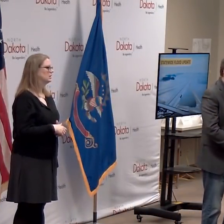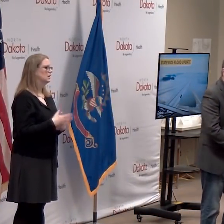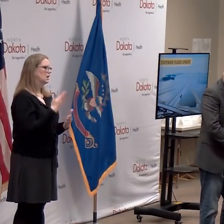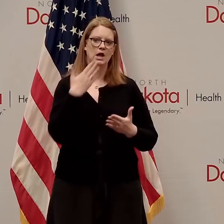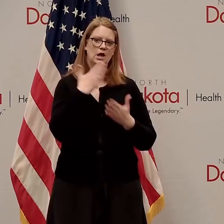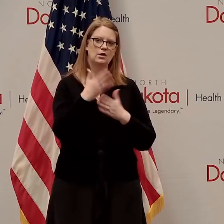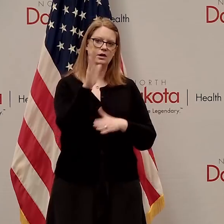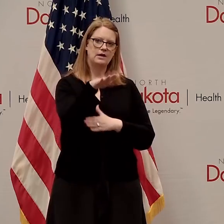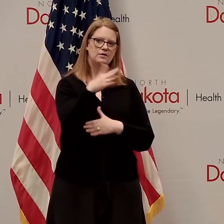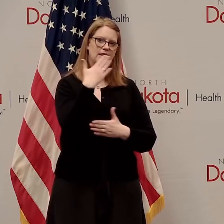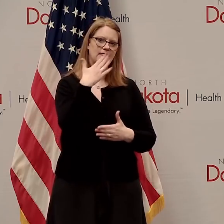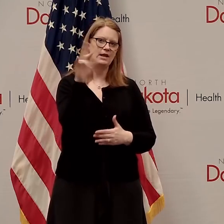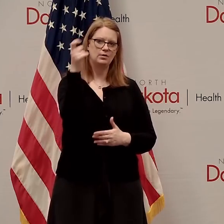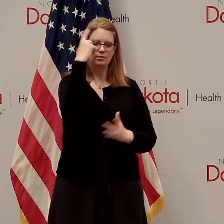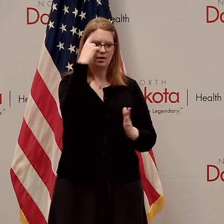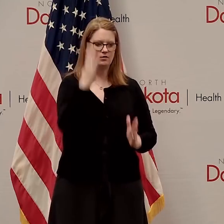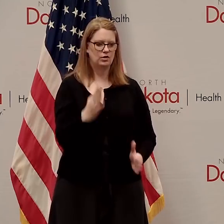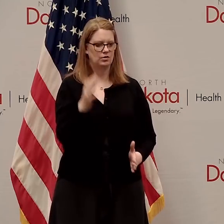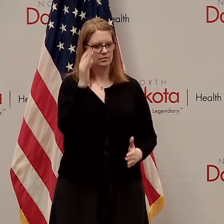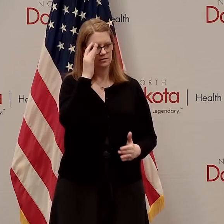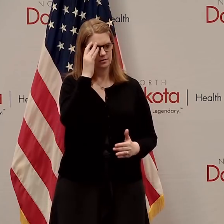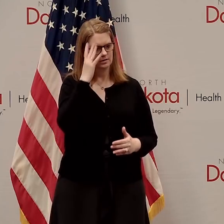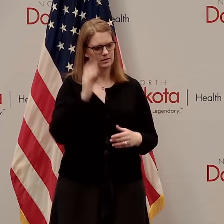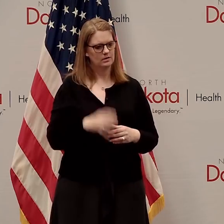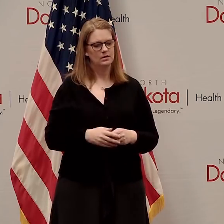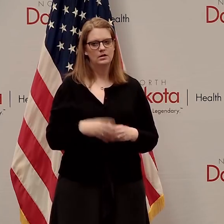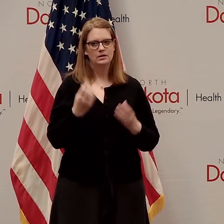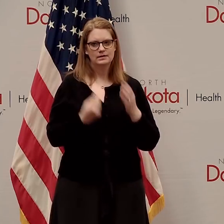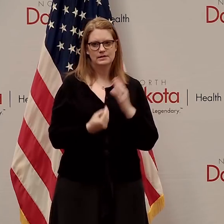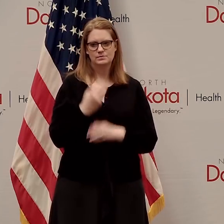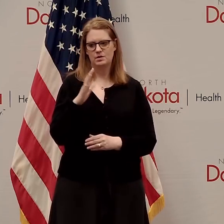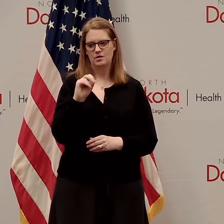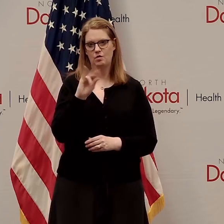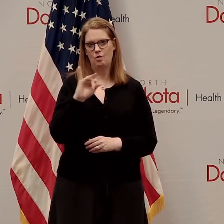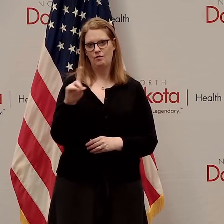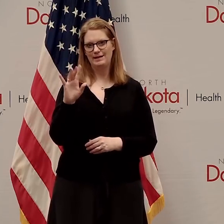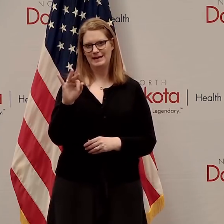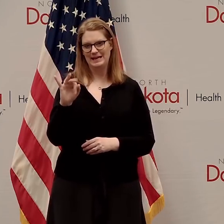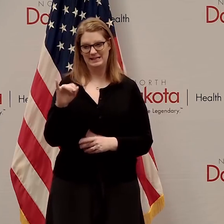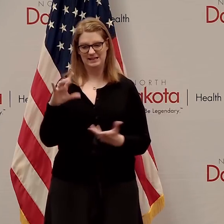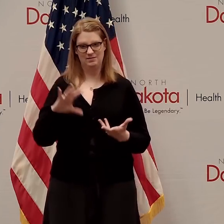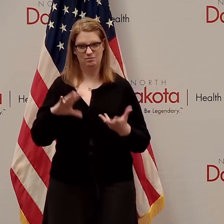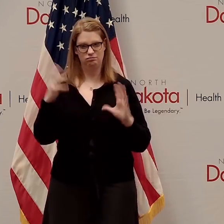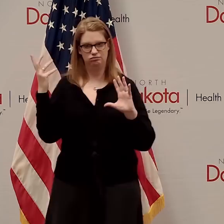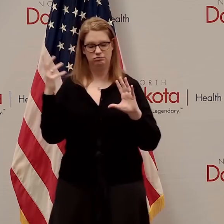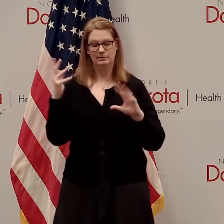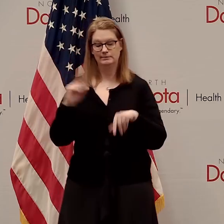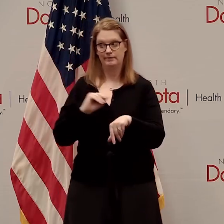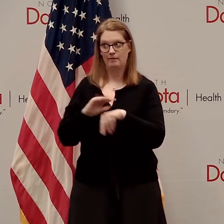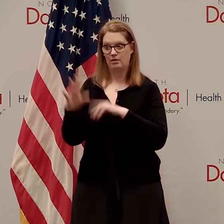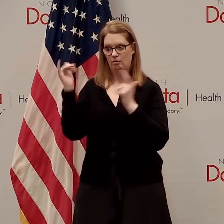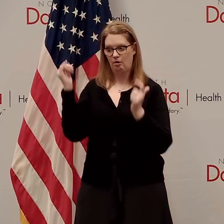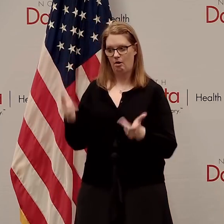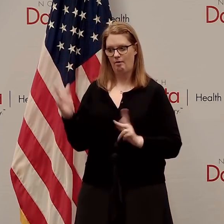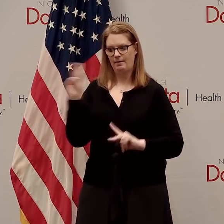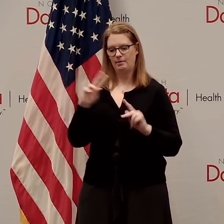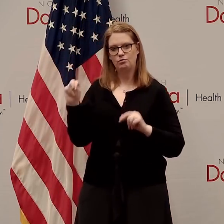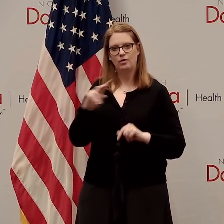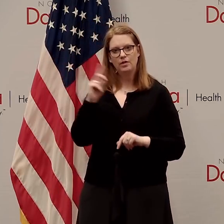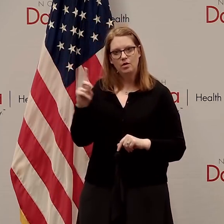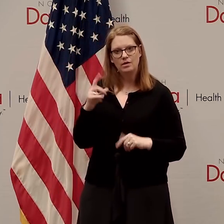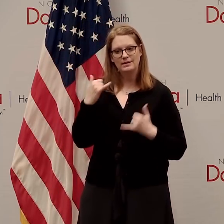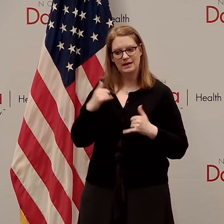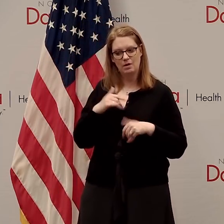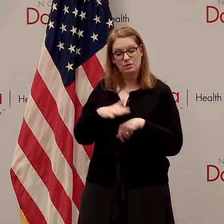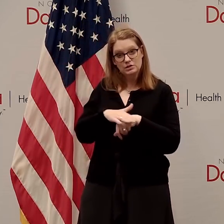Good afternoon. Thank you, Governor. This spring, the COVID-19 crisis is affecting all North Dakotans, and as we work to slow the